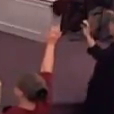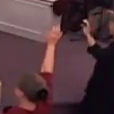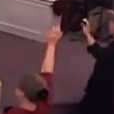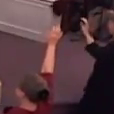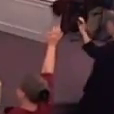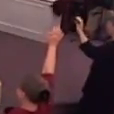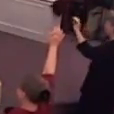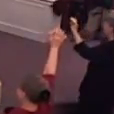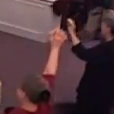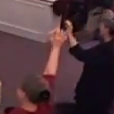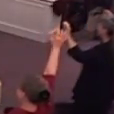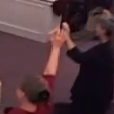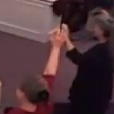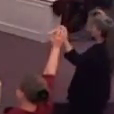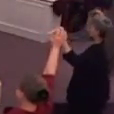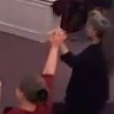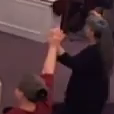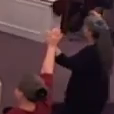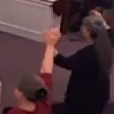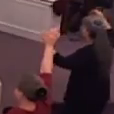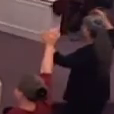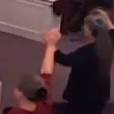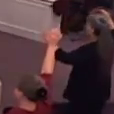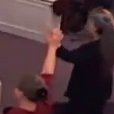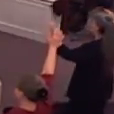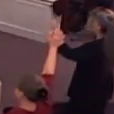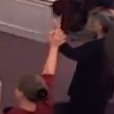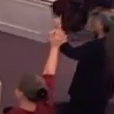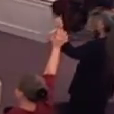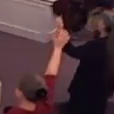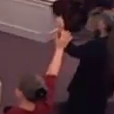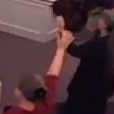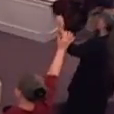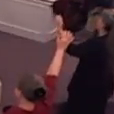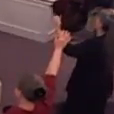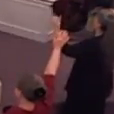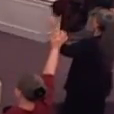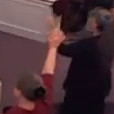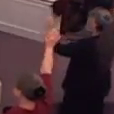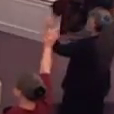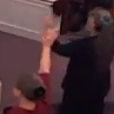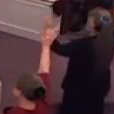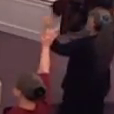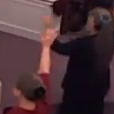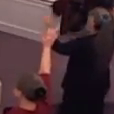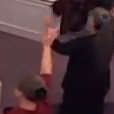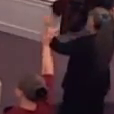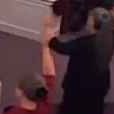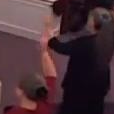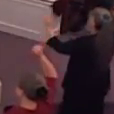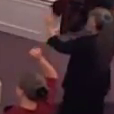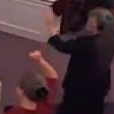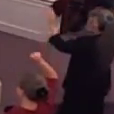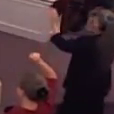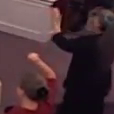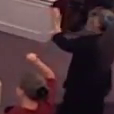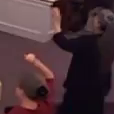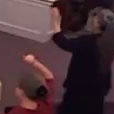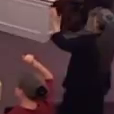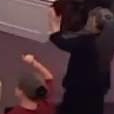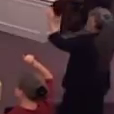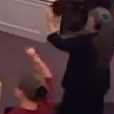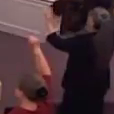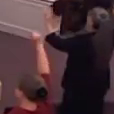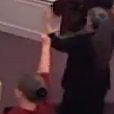let your spirit embrace us today. Let your spirit lift us today. Oh, that your spirit would work in